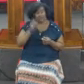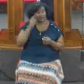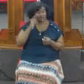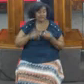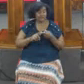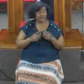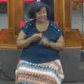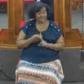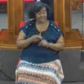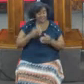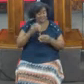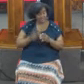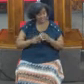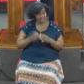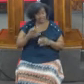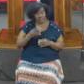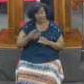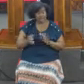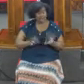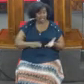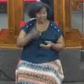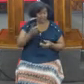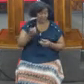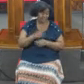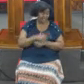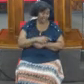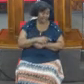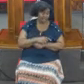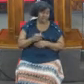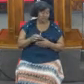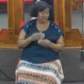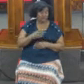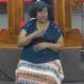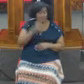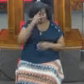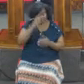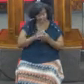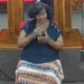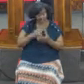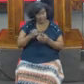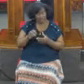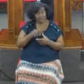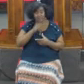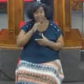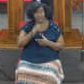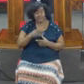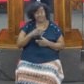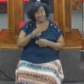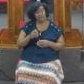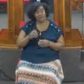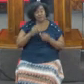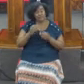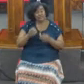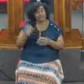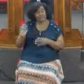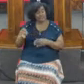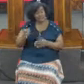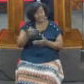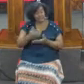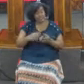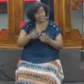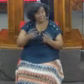that sits before you, they're going to die someday. Right. Whether you believe it or not, they're going to spend eternity somewhere. And we